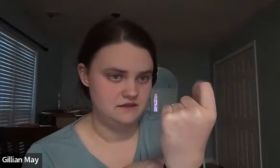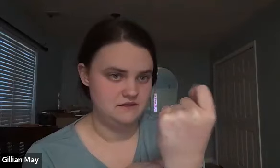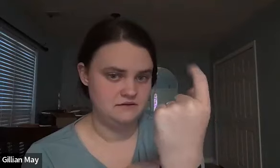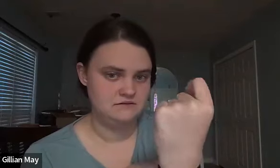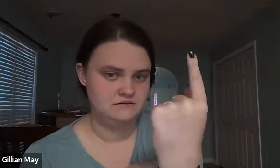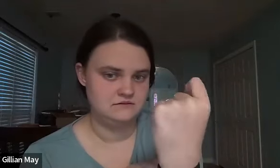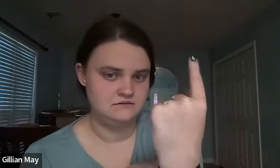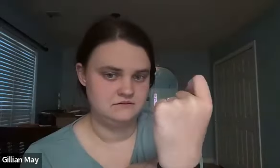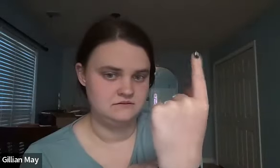11.